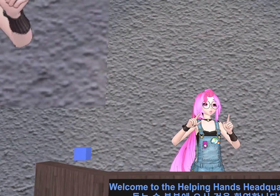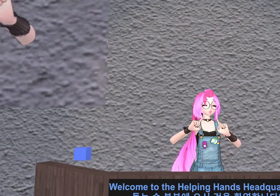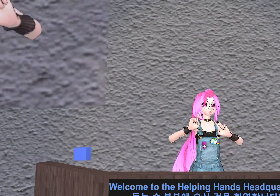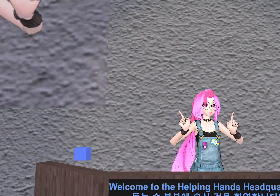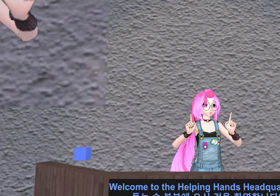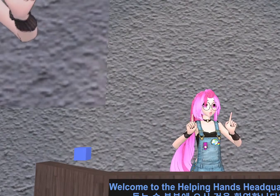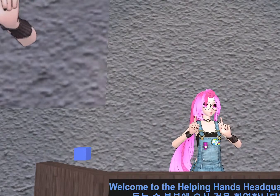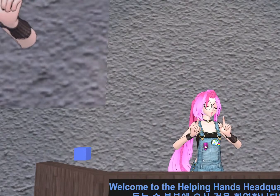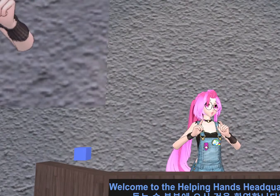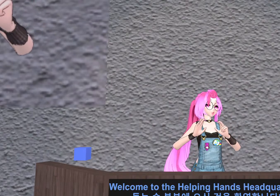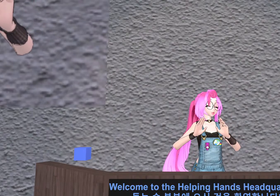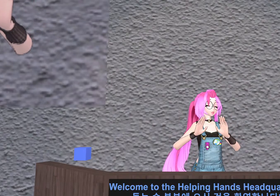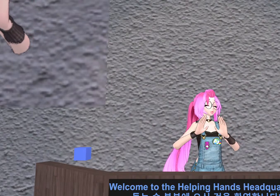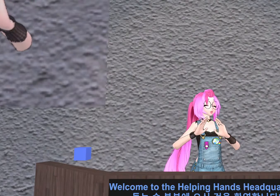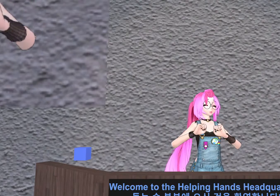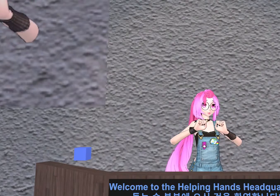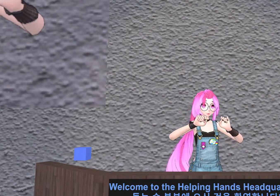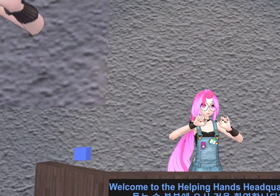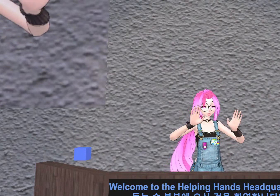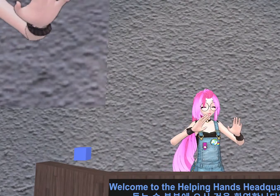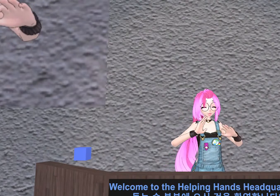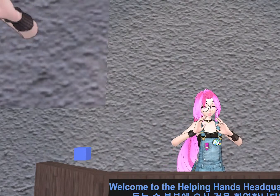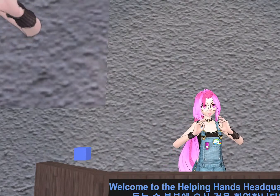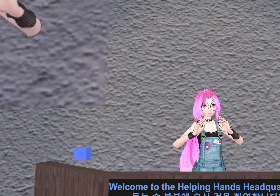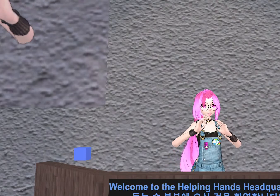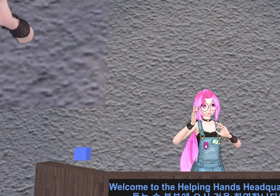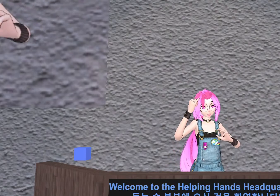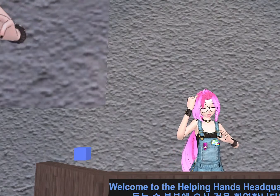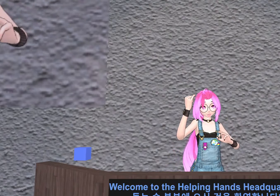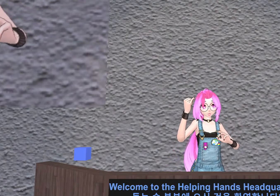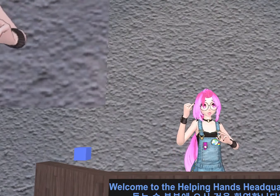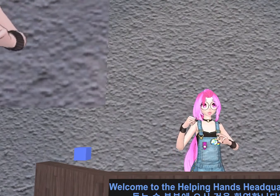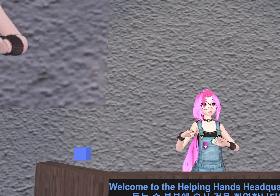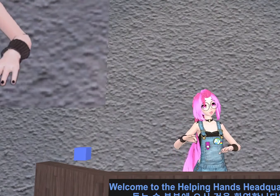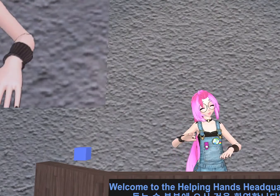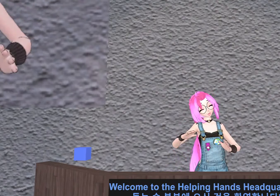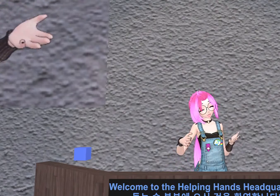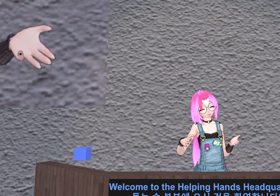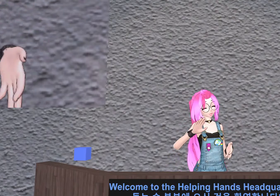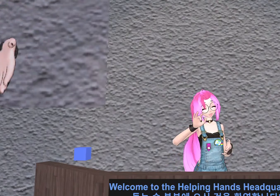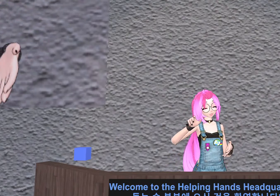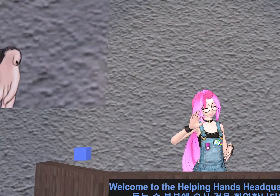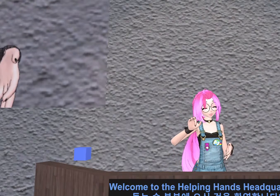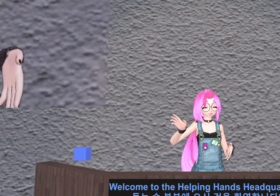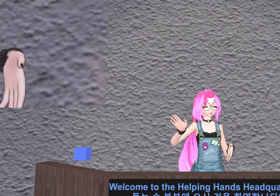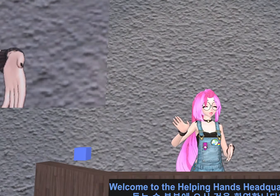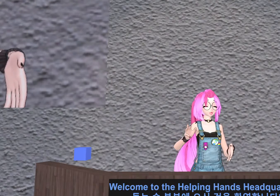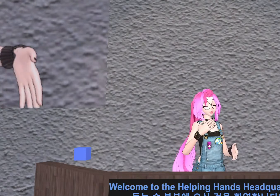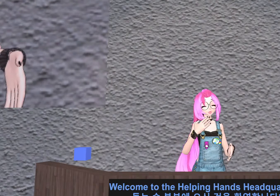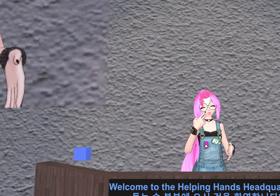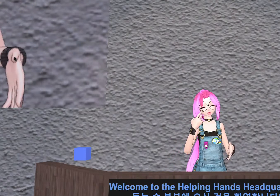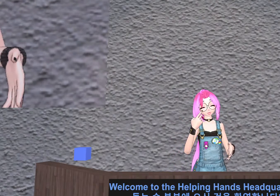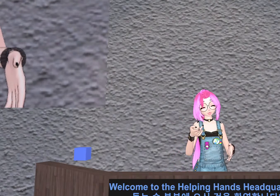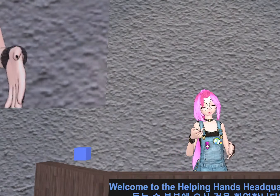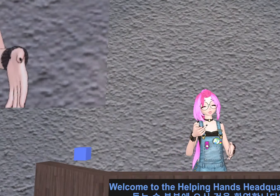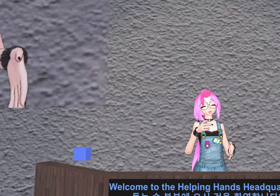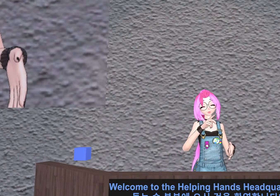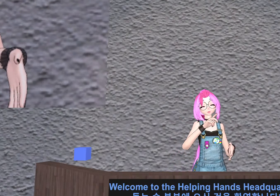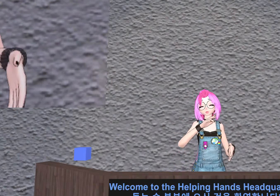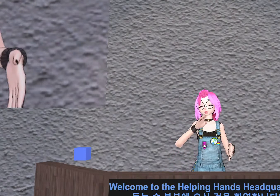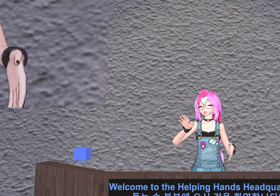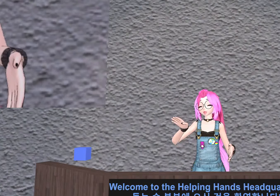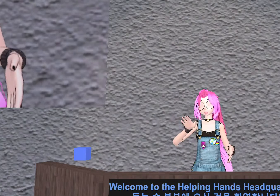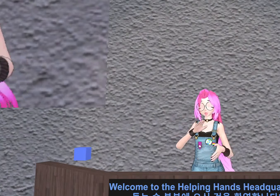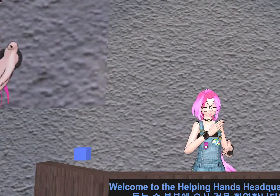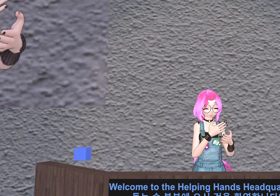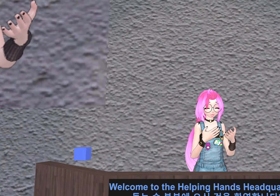am. There's many different ways that you can still very clearly communicate your idea without ending up just fingerspelling everything. Because what I'm seeing